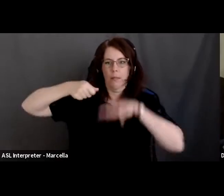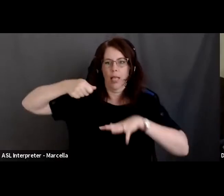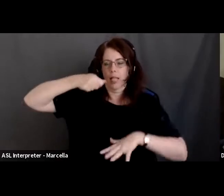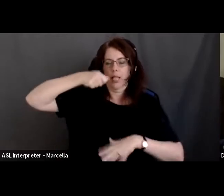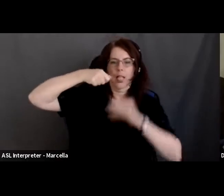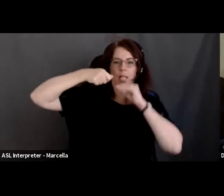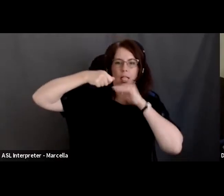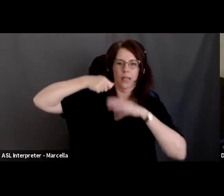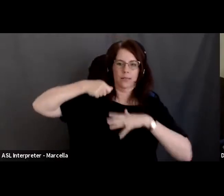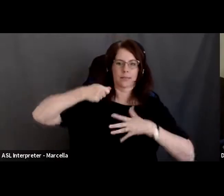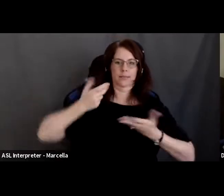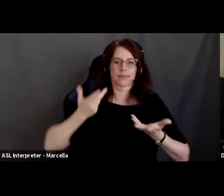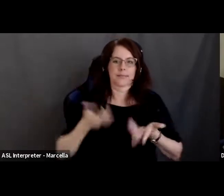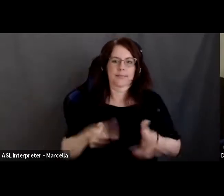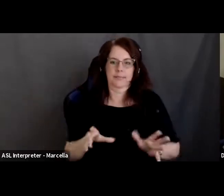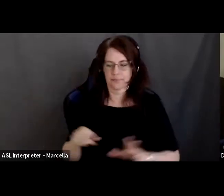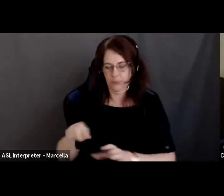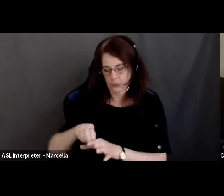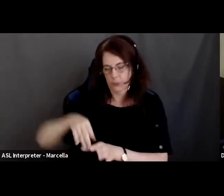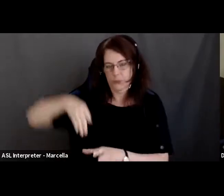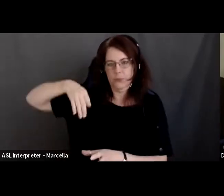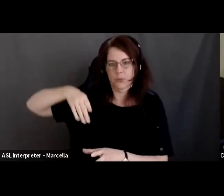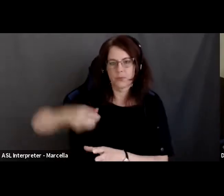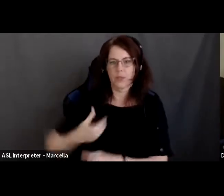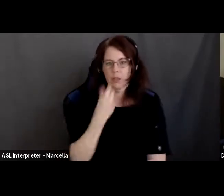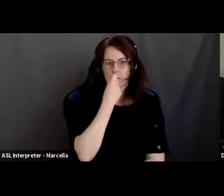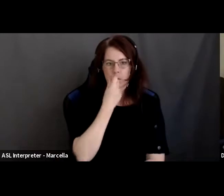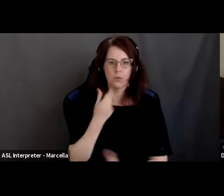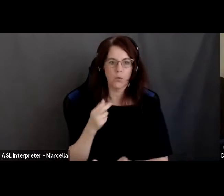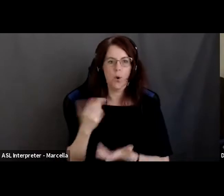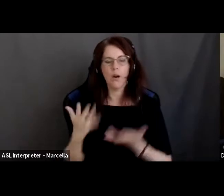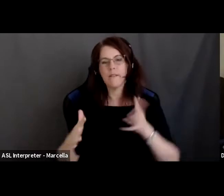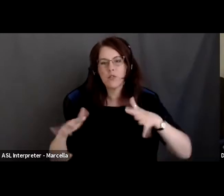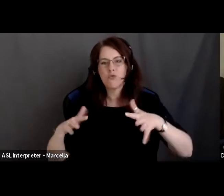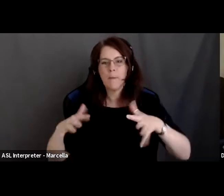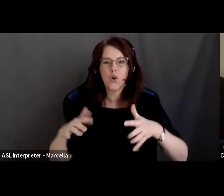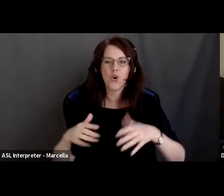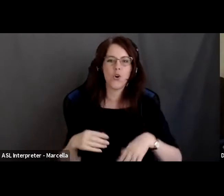spoon, the liquid spilling out of the spoon, or maybe if you have a trimmer,